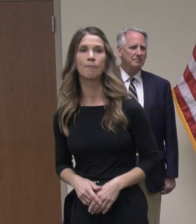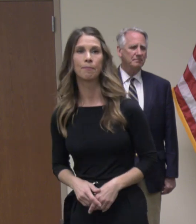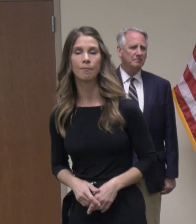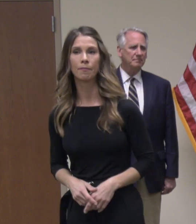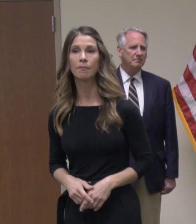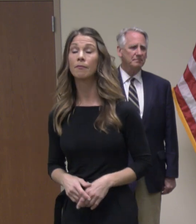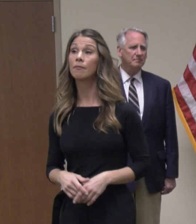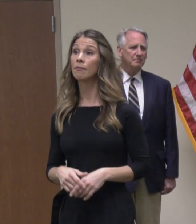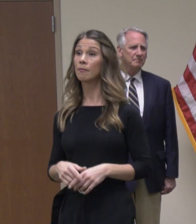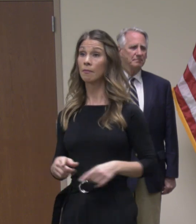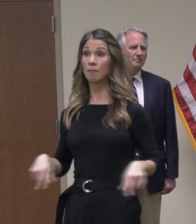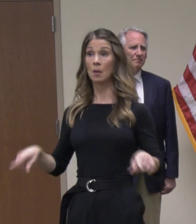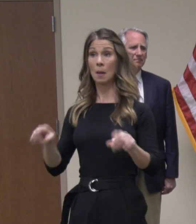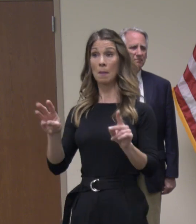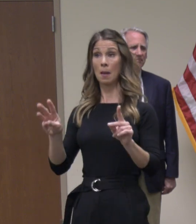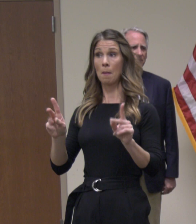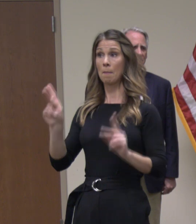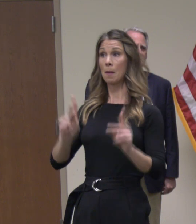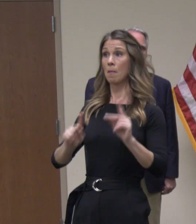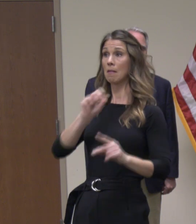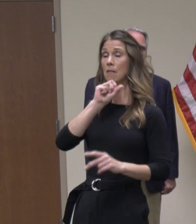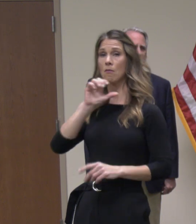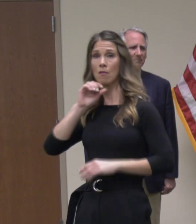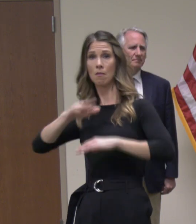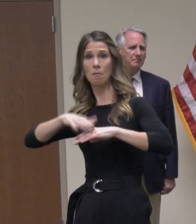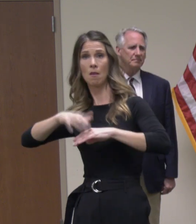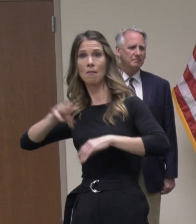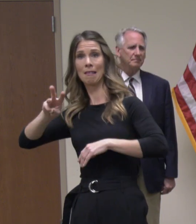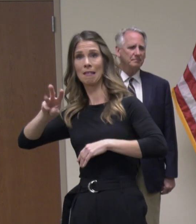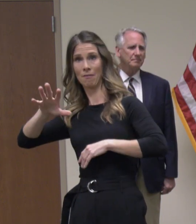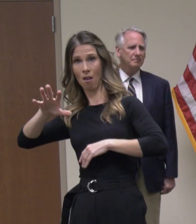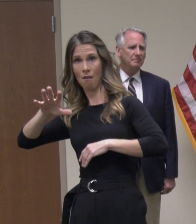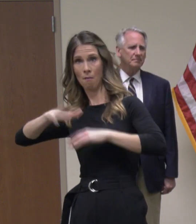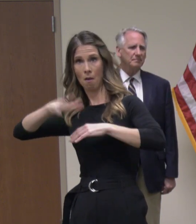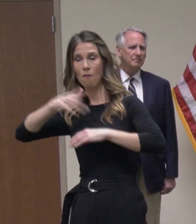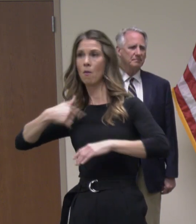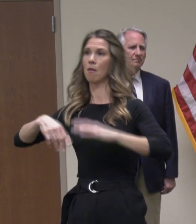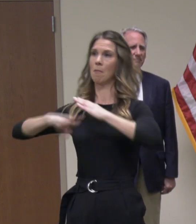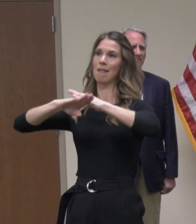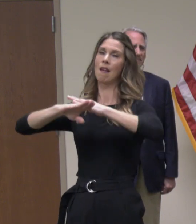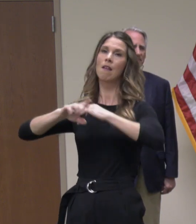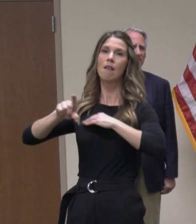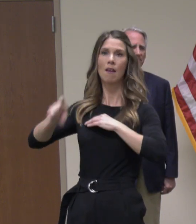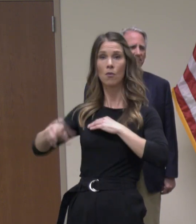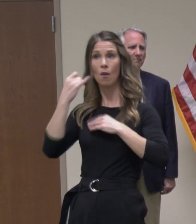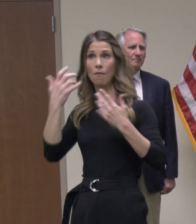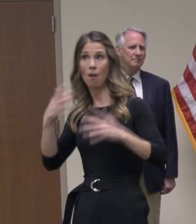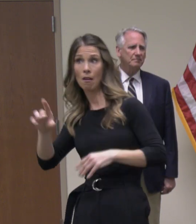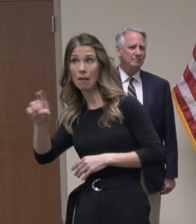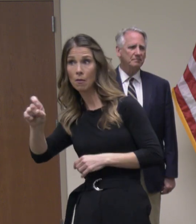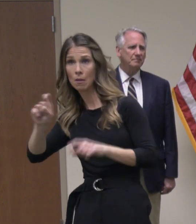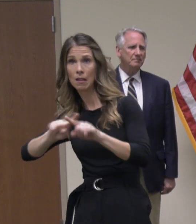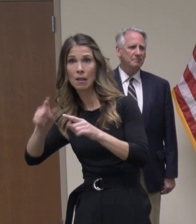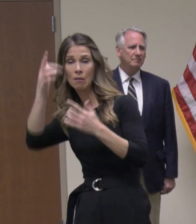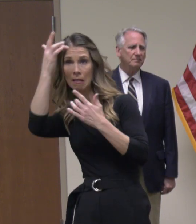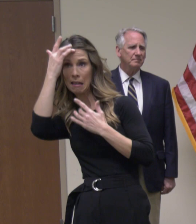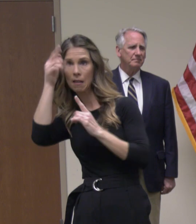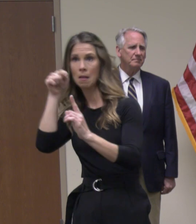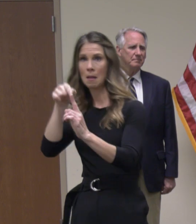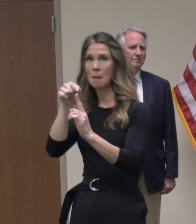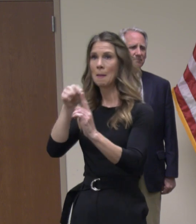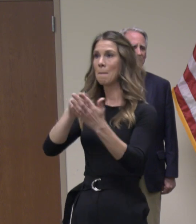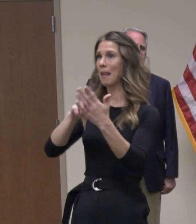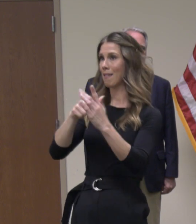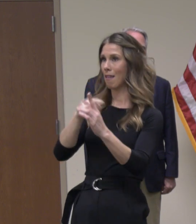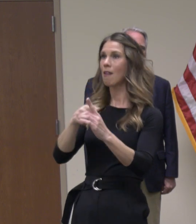We have to protect those who are 65 years and older and who have underlying health conditions because they are at the most of the